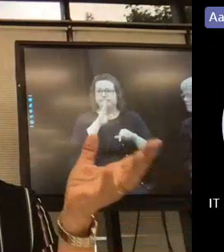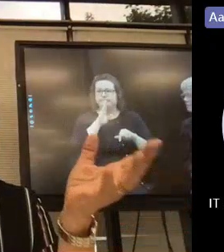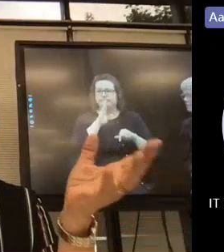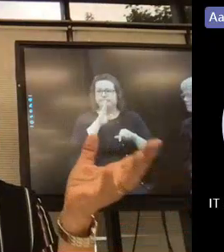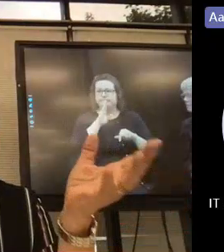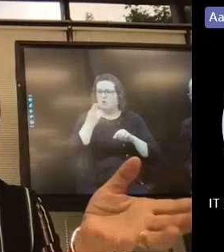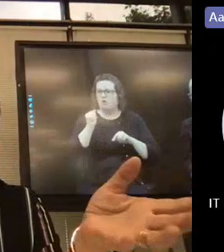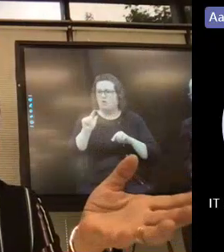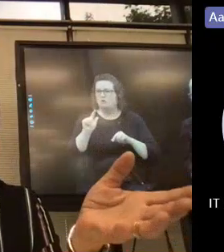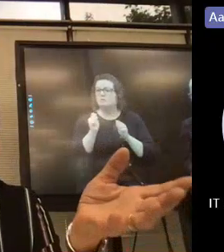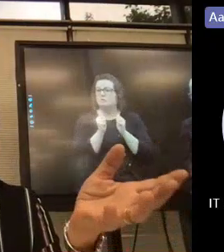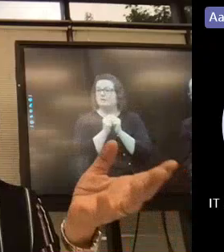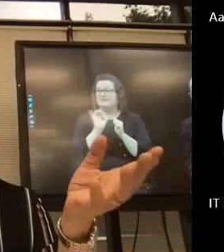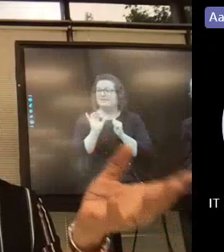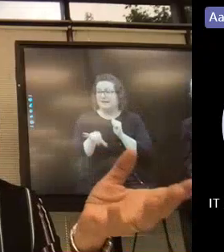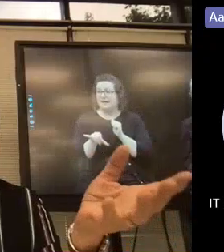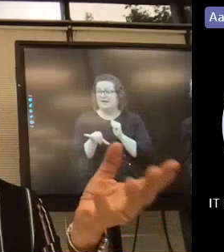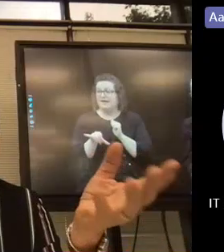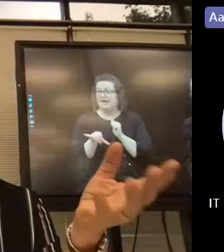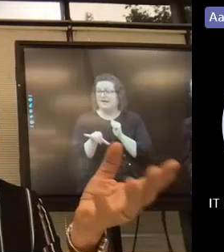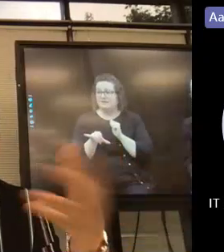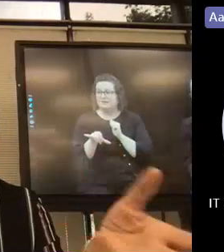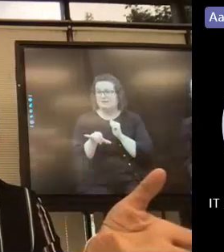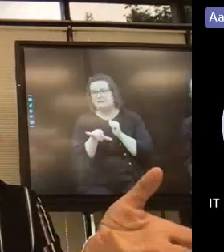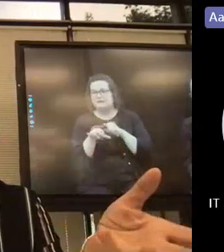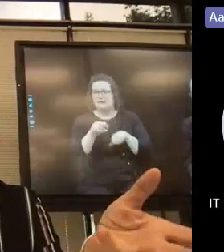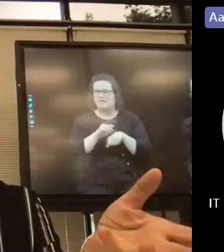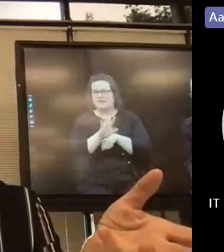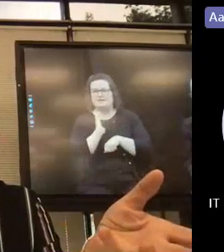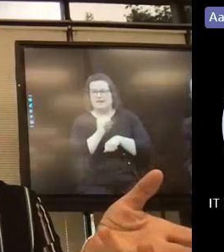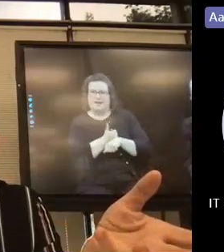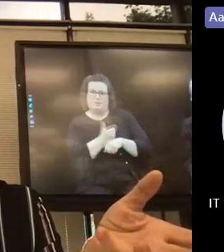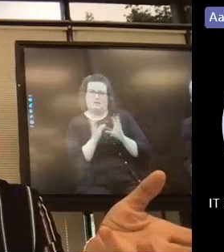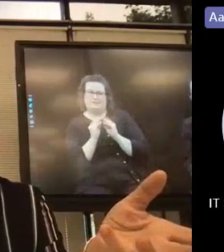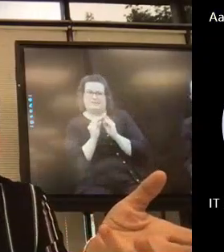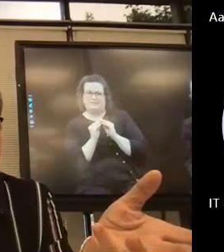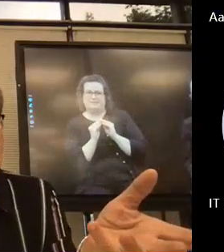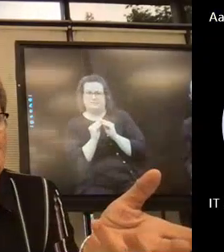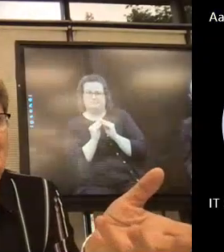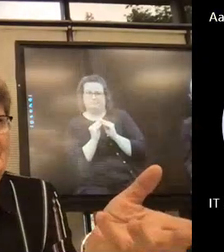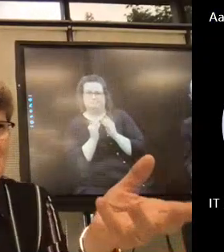And with that, it kind of affects our board meetings somewhat.